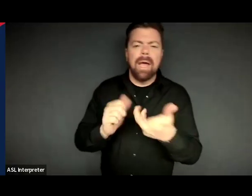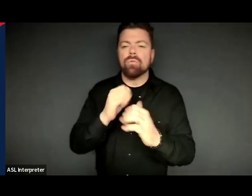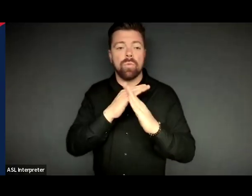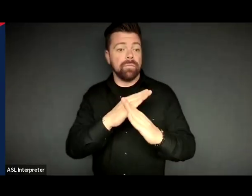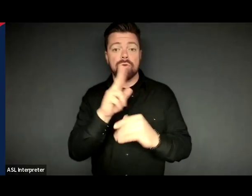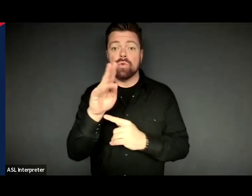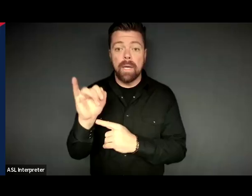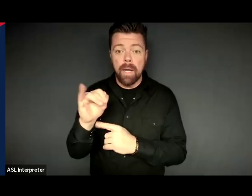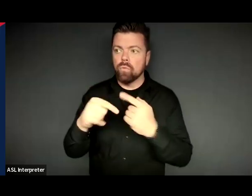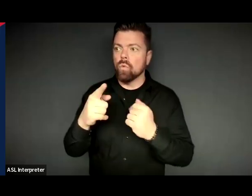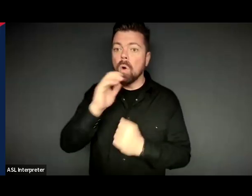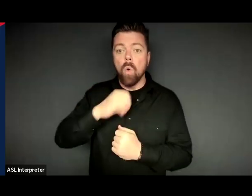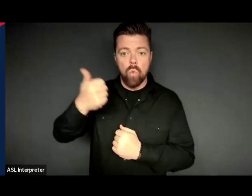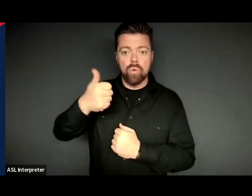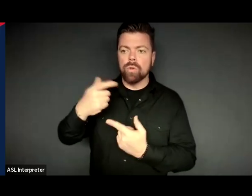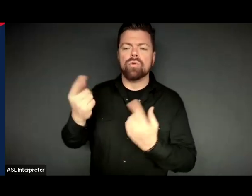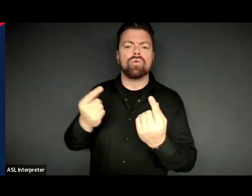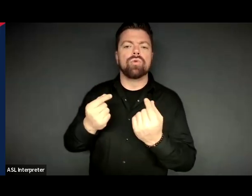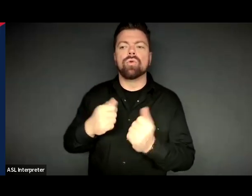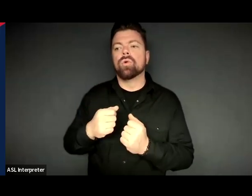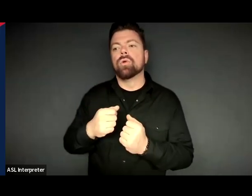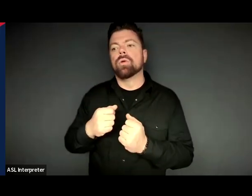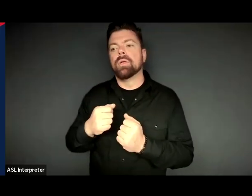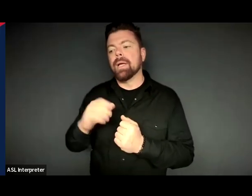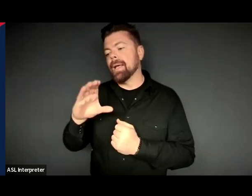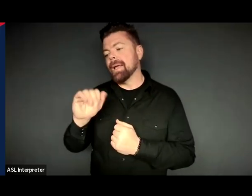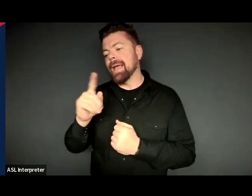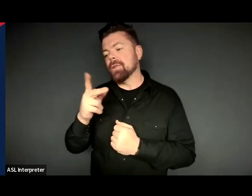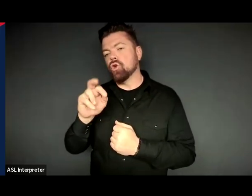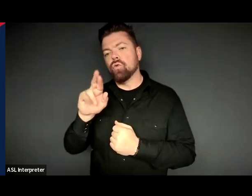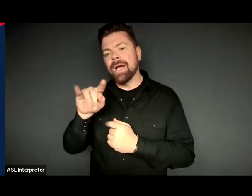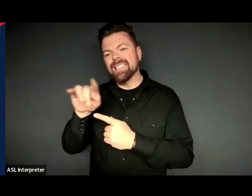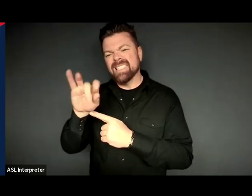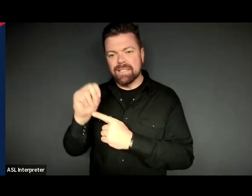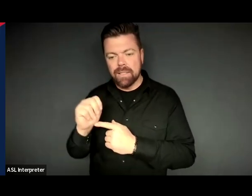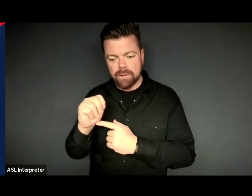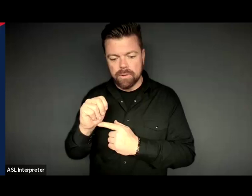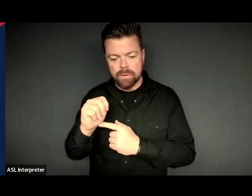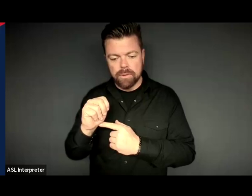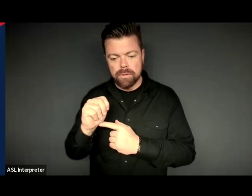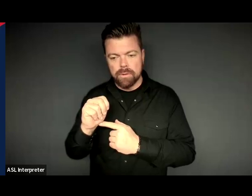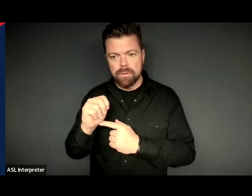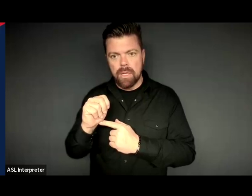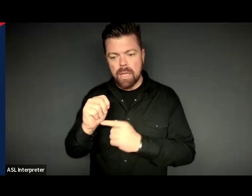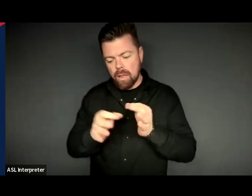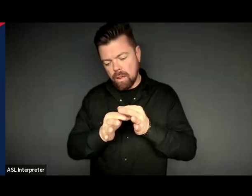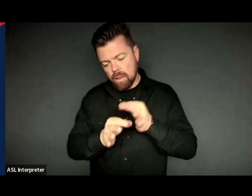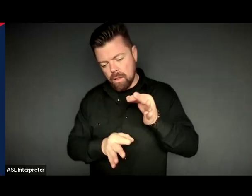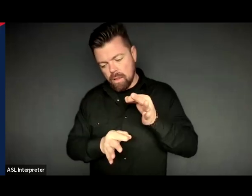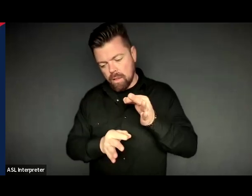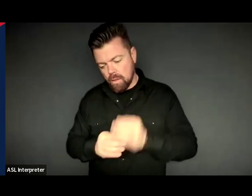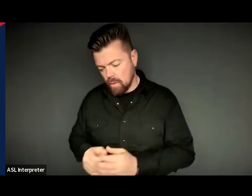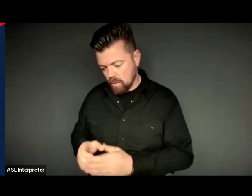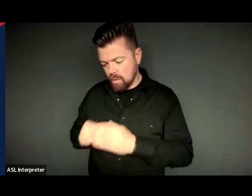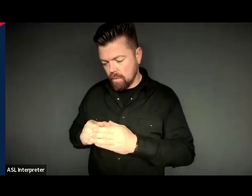we get older, and they're using intermittent catheterization. So, with intermittent catheterization, you have